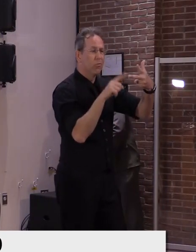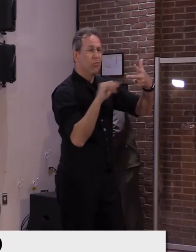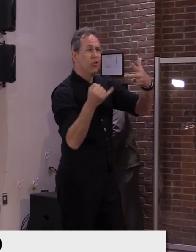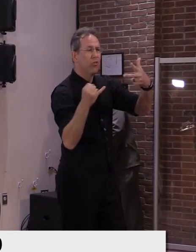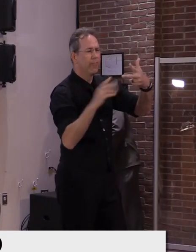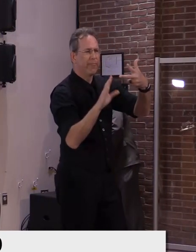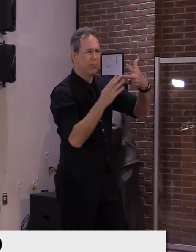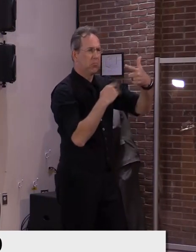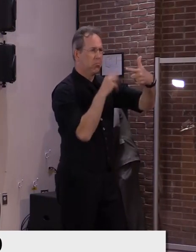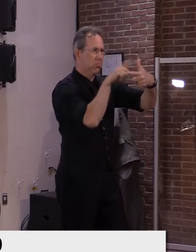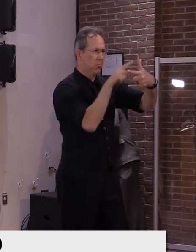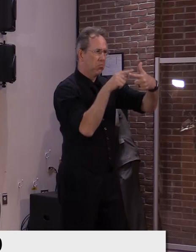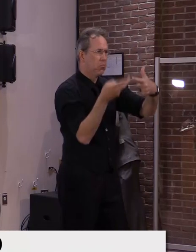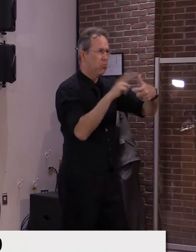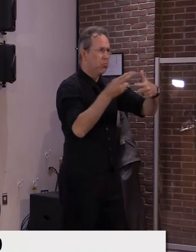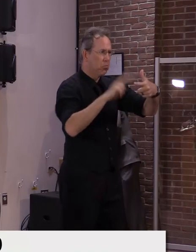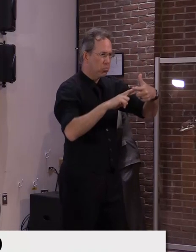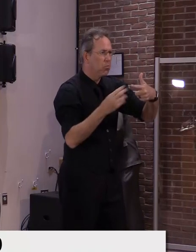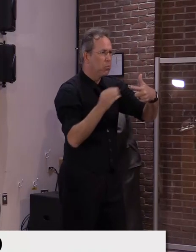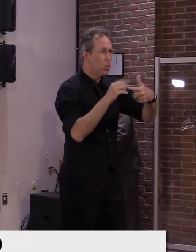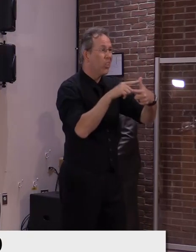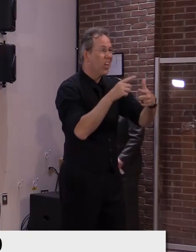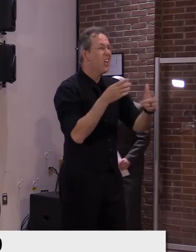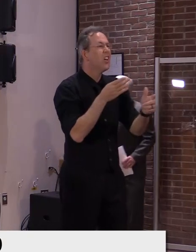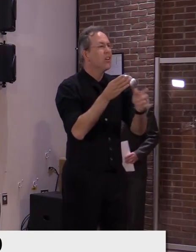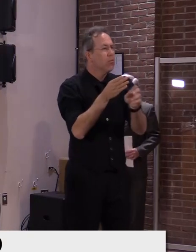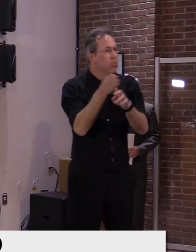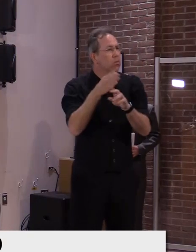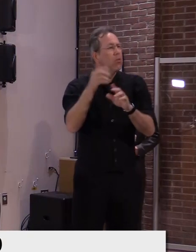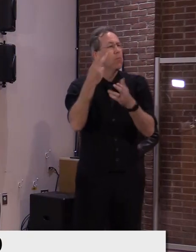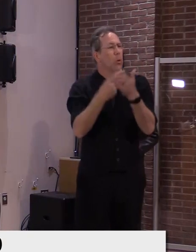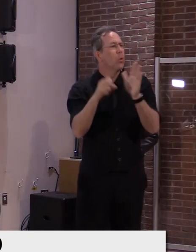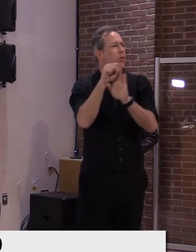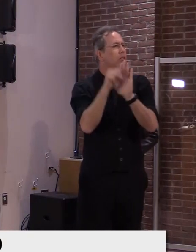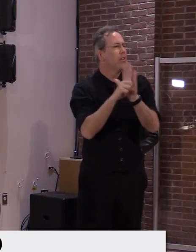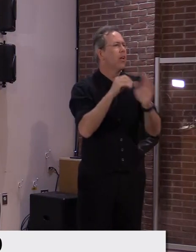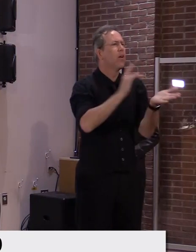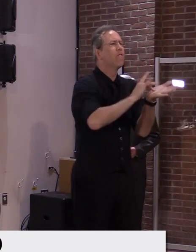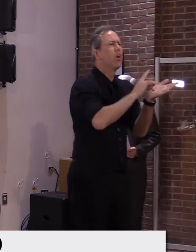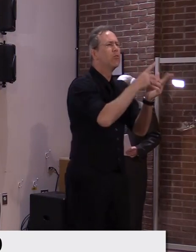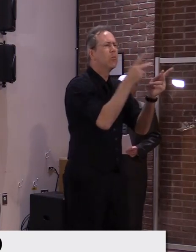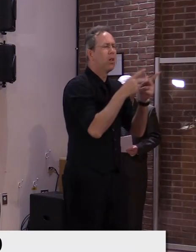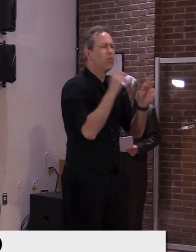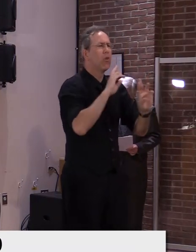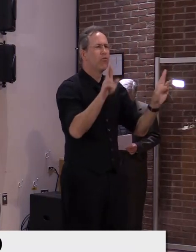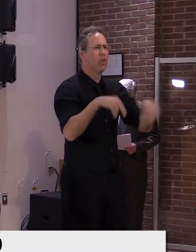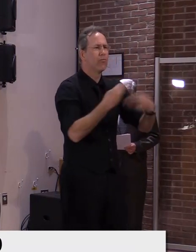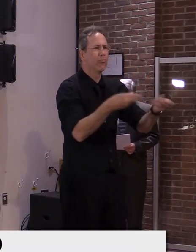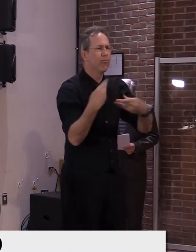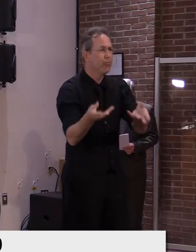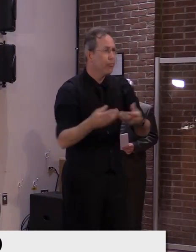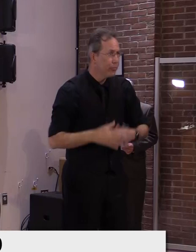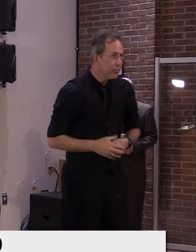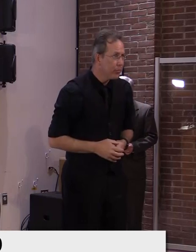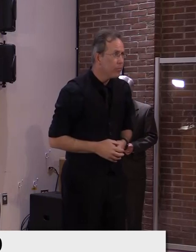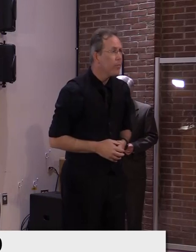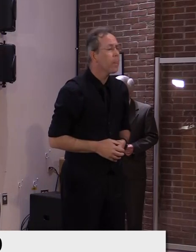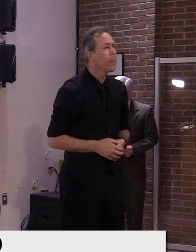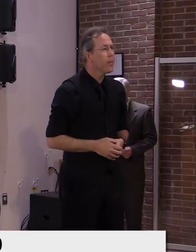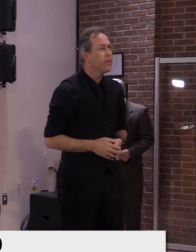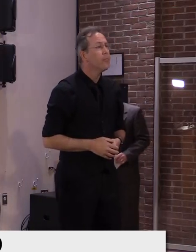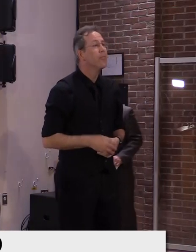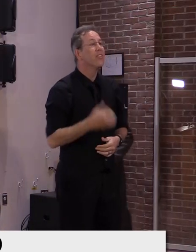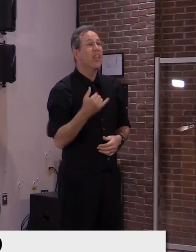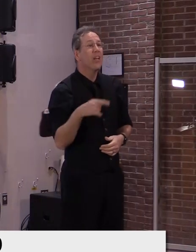number of questions, but I'll turn it over to Secretary Smith to go into further details in terms of the vaccination